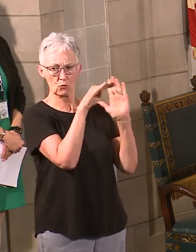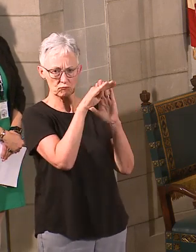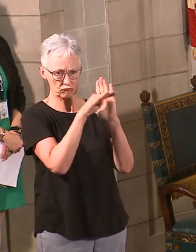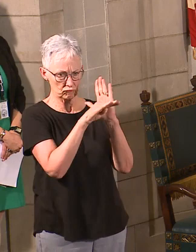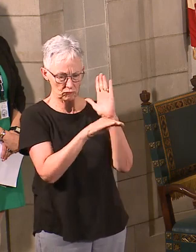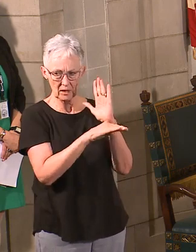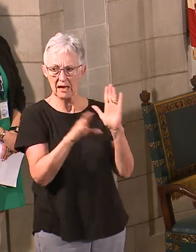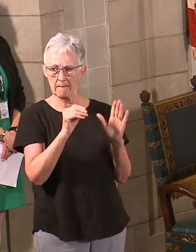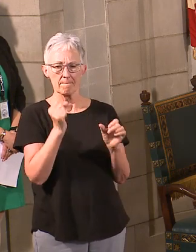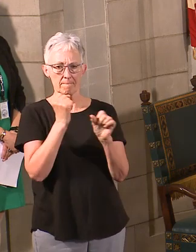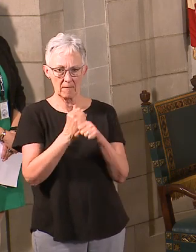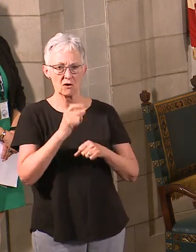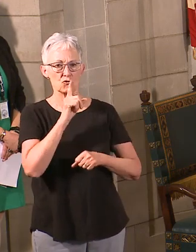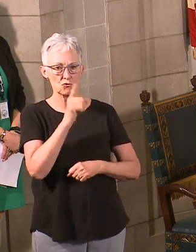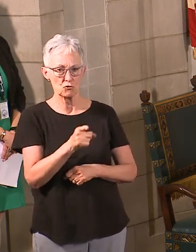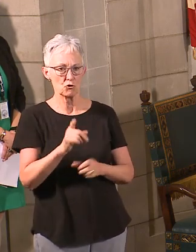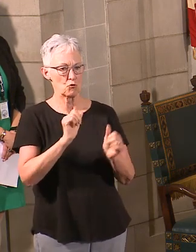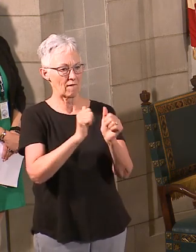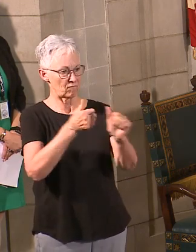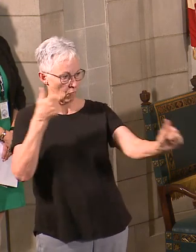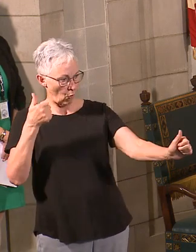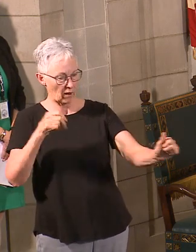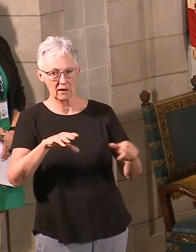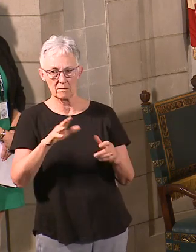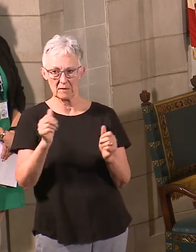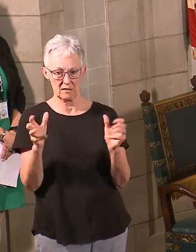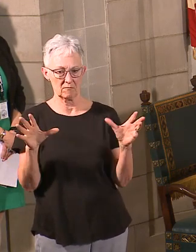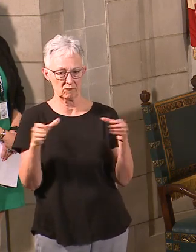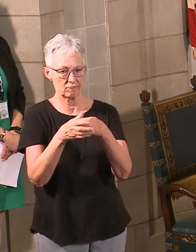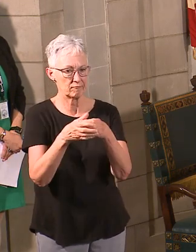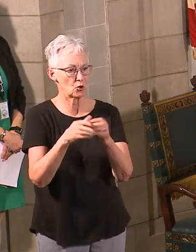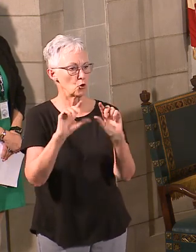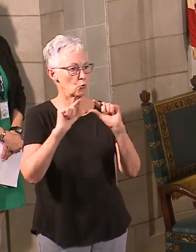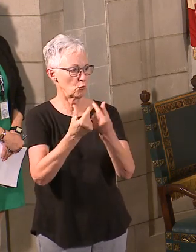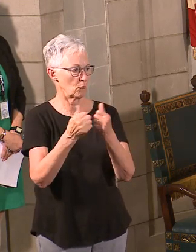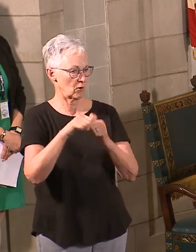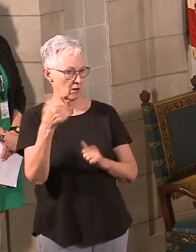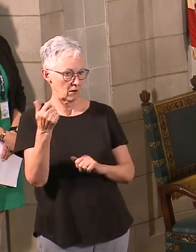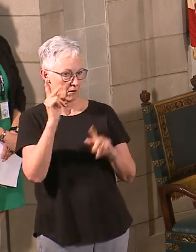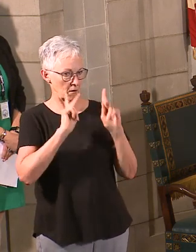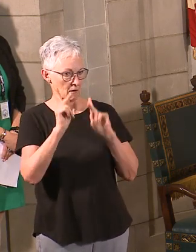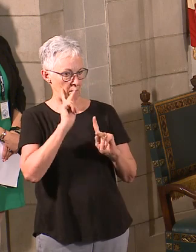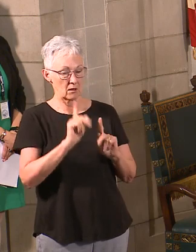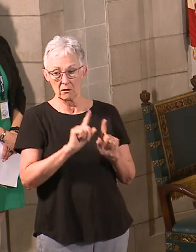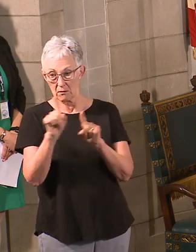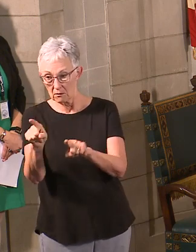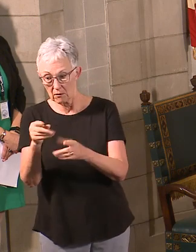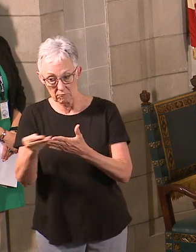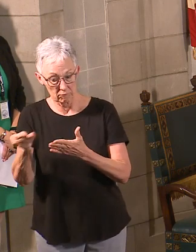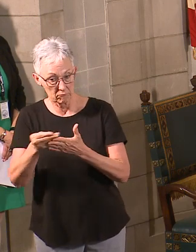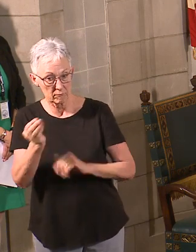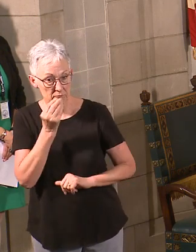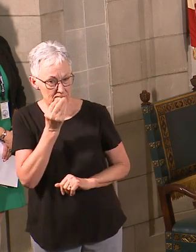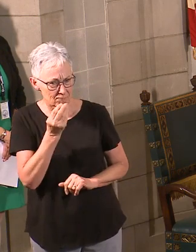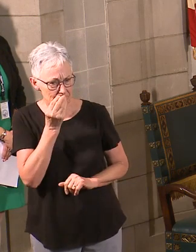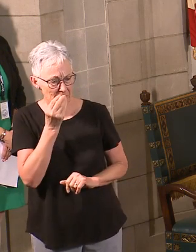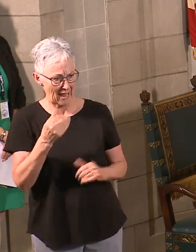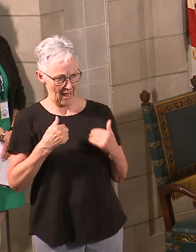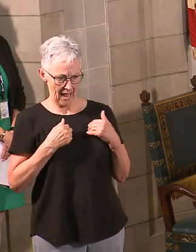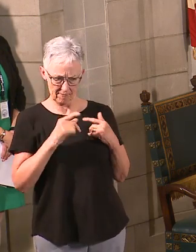making sure they're limiting that social interaction. When you go to the store, have a plan, have a shopping